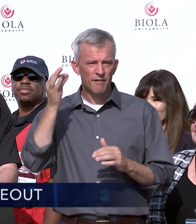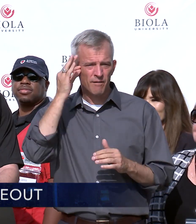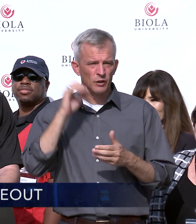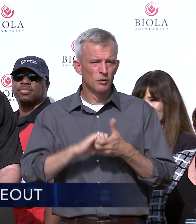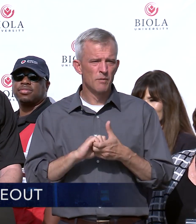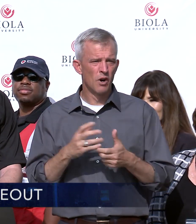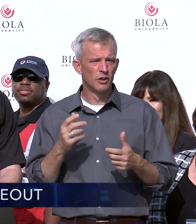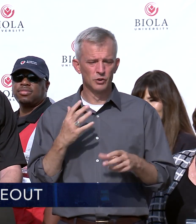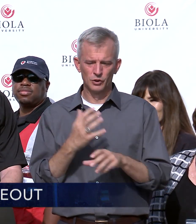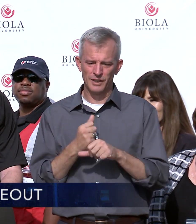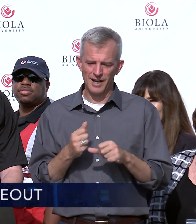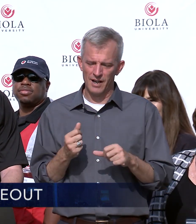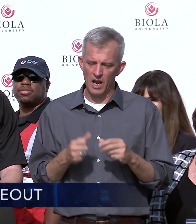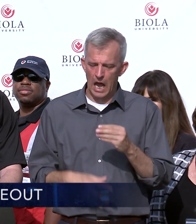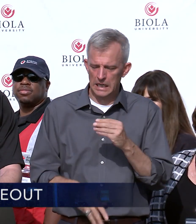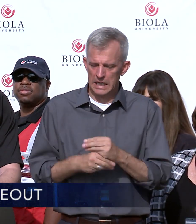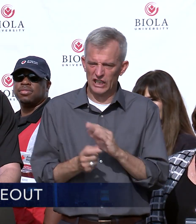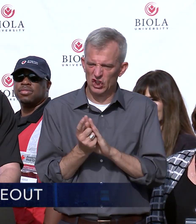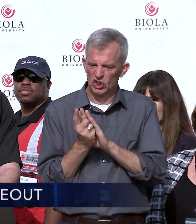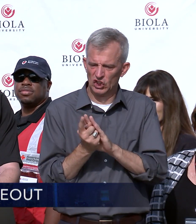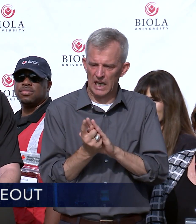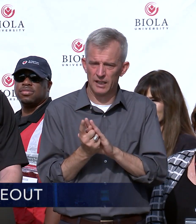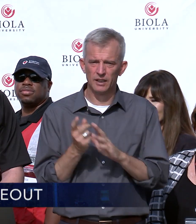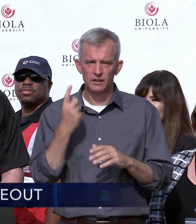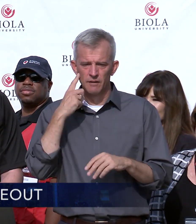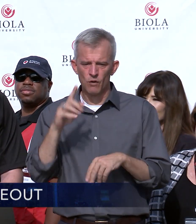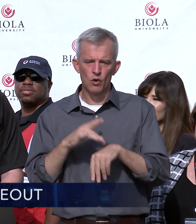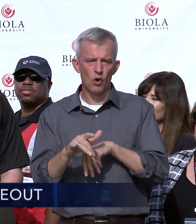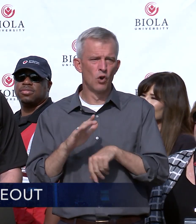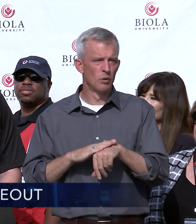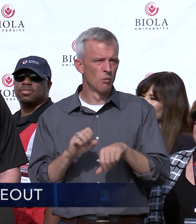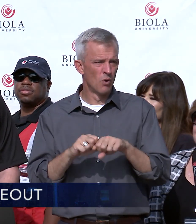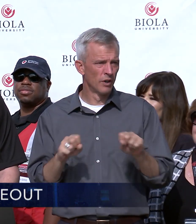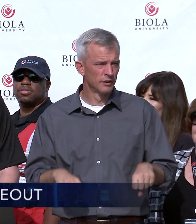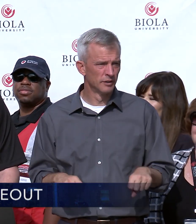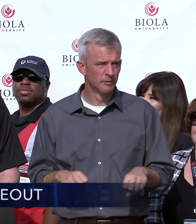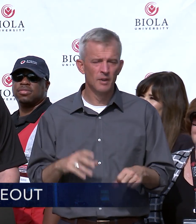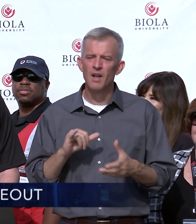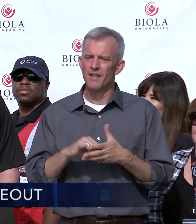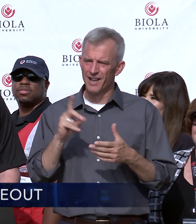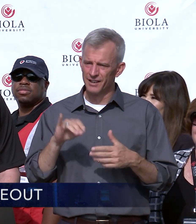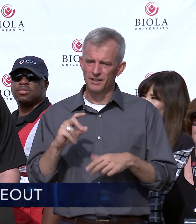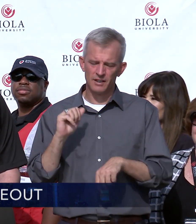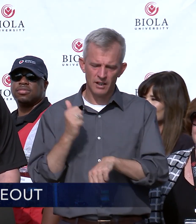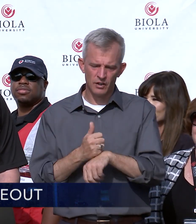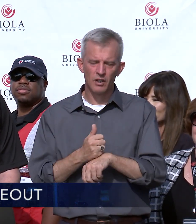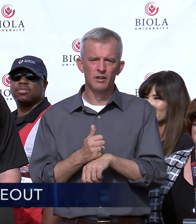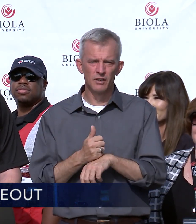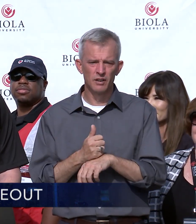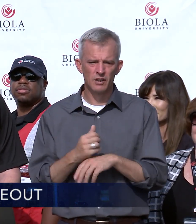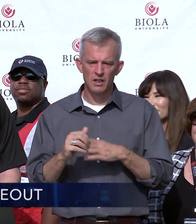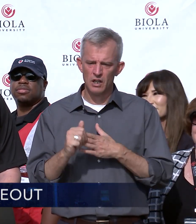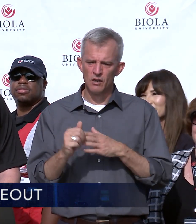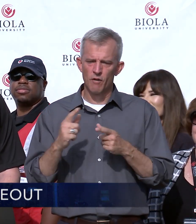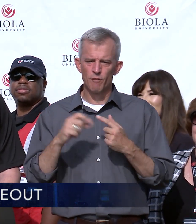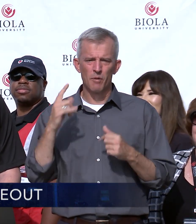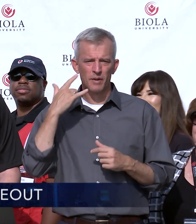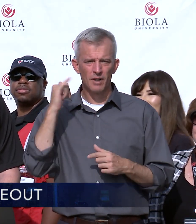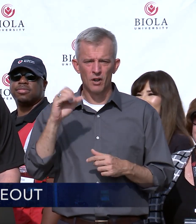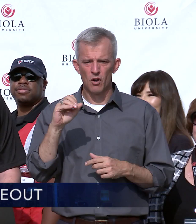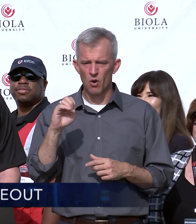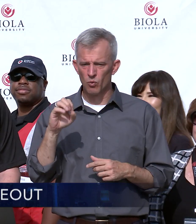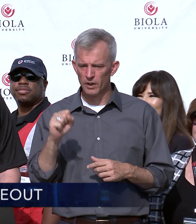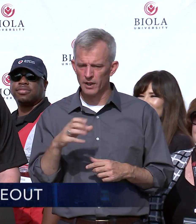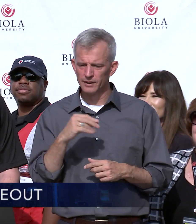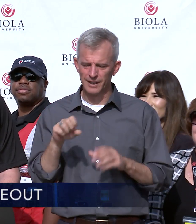ones. California's earthquake early warning system has established governance with leadership from Cal OES, along with state